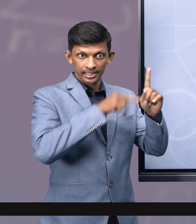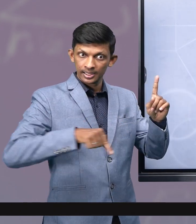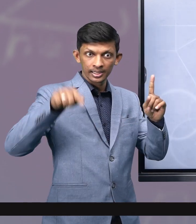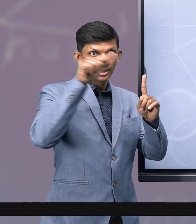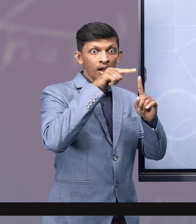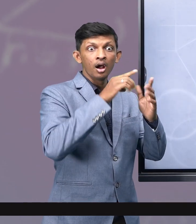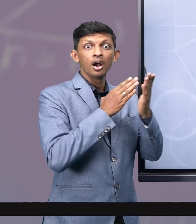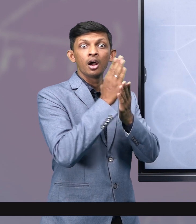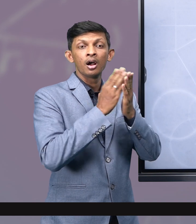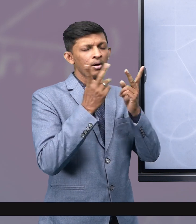Parts of circles.